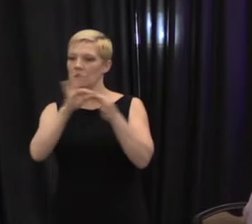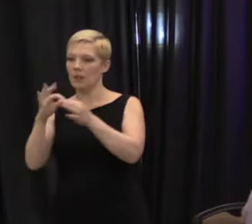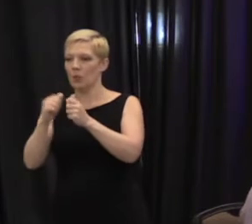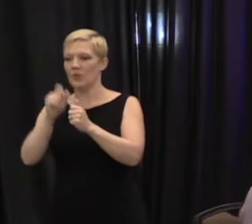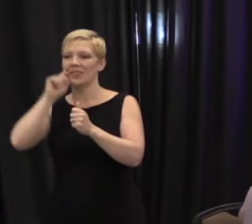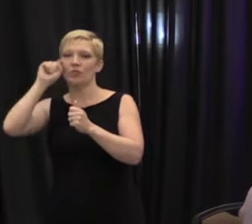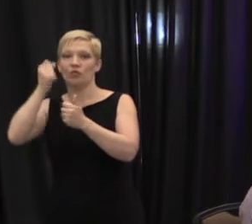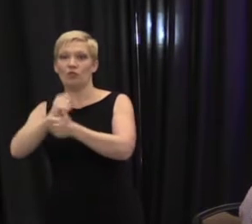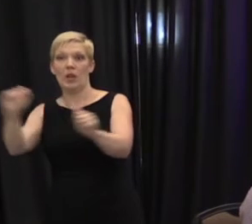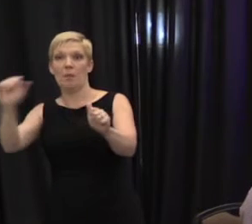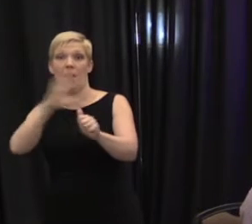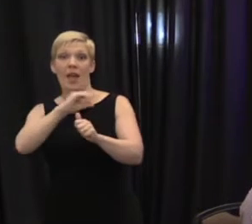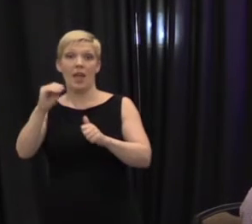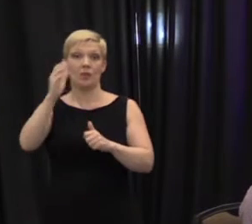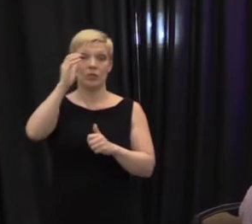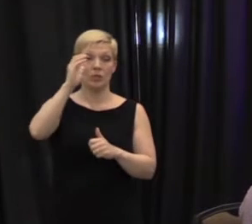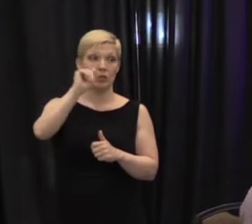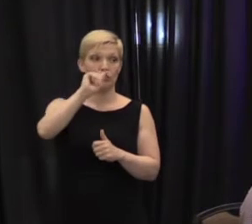Trump.